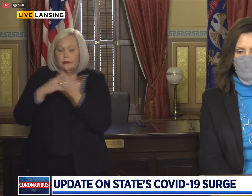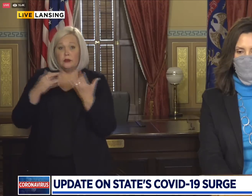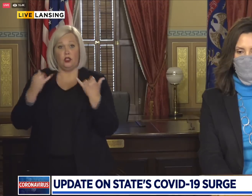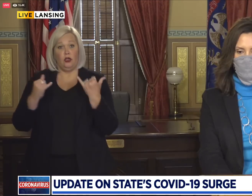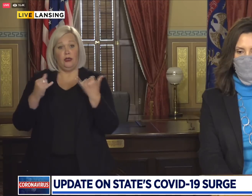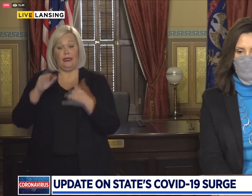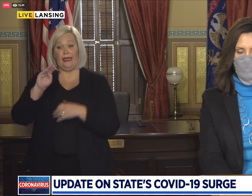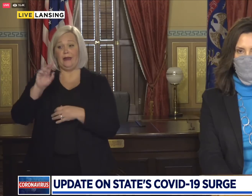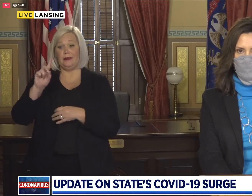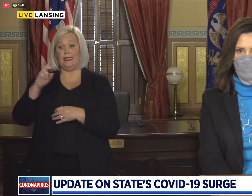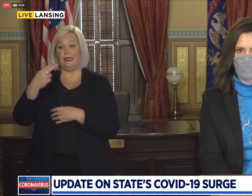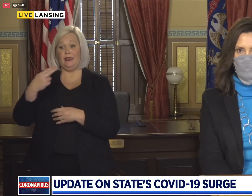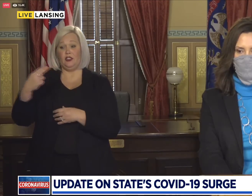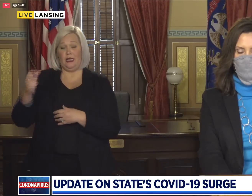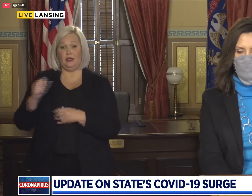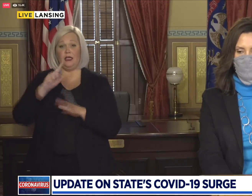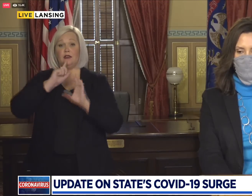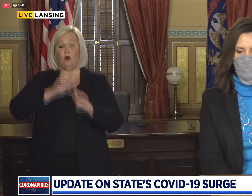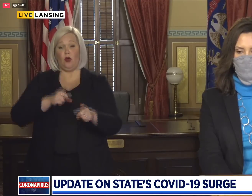DHHS allows